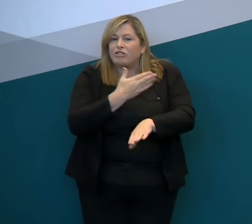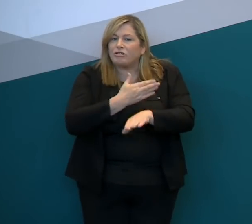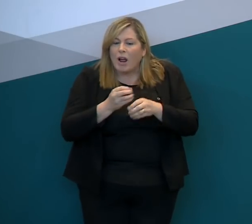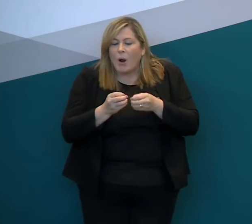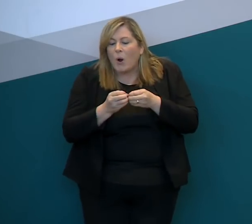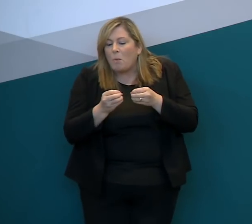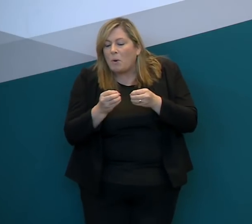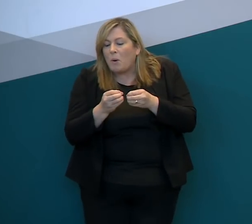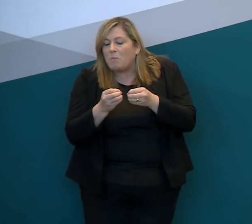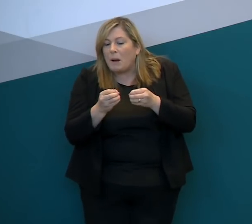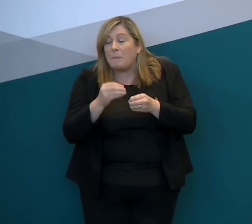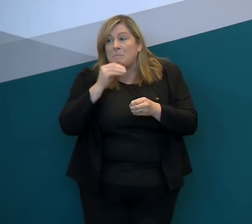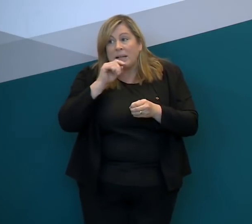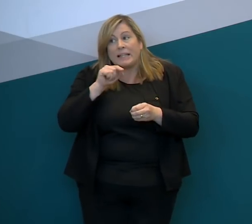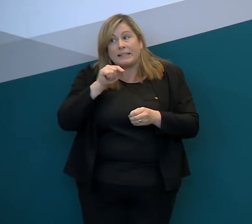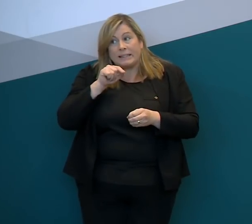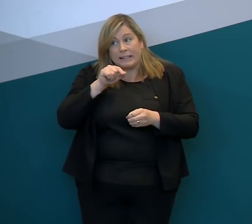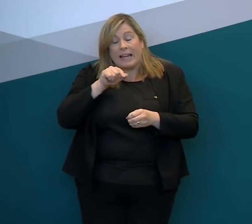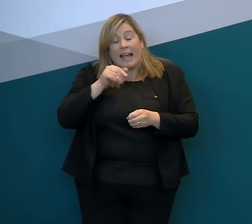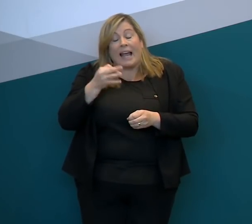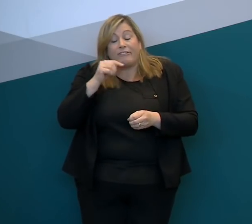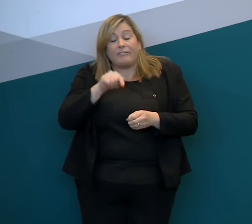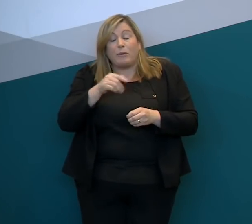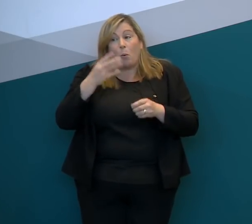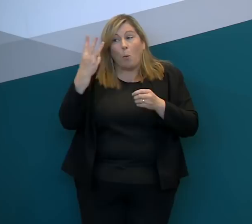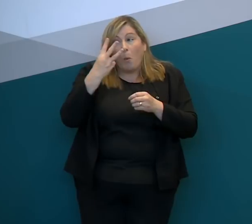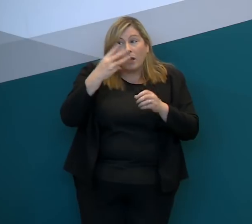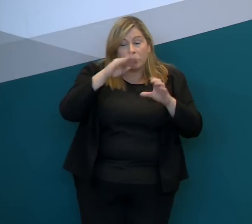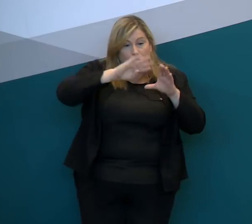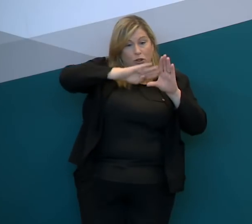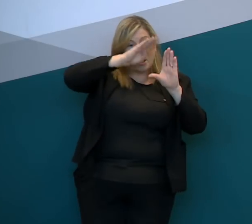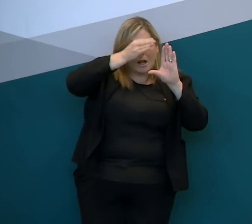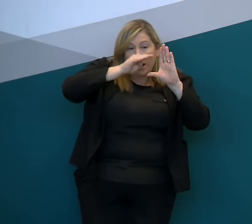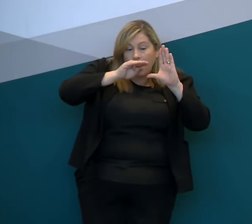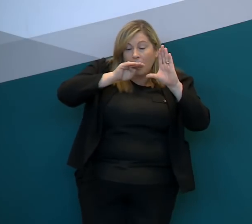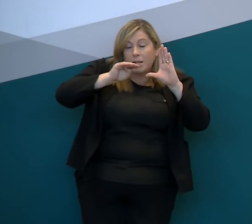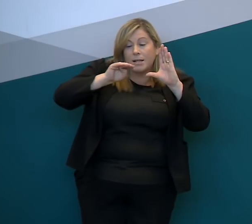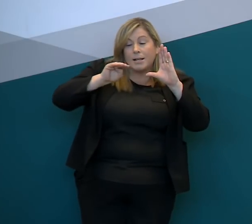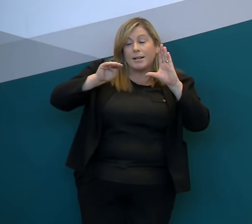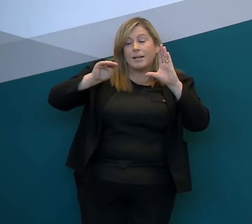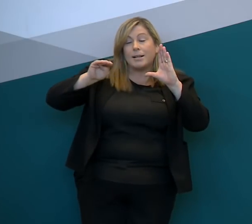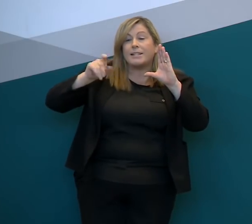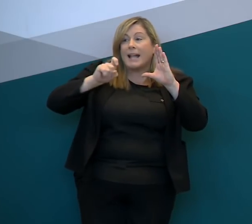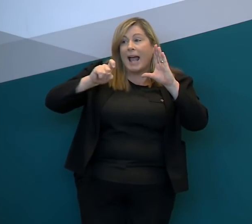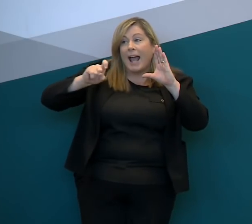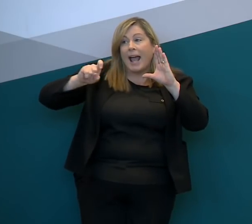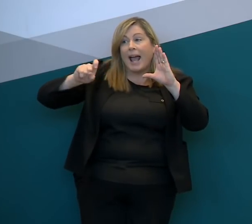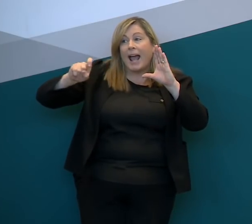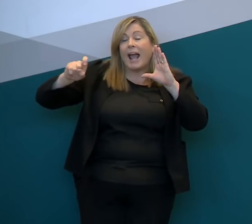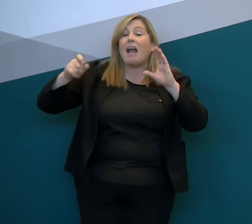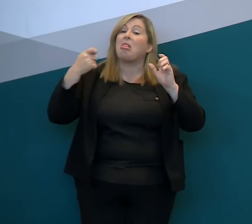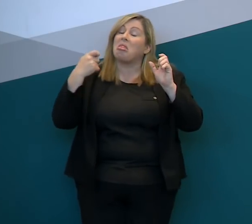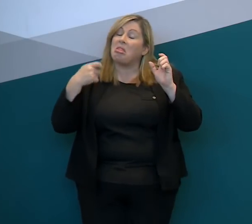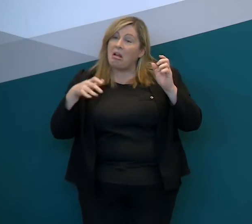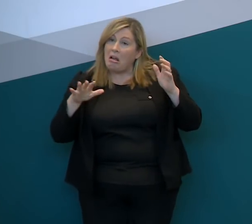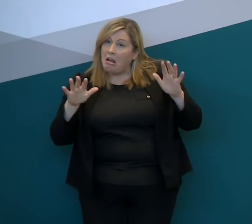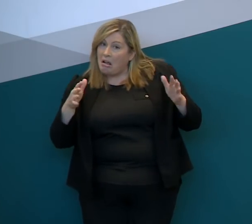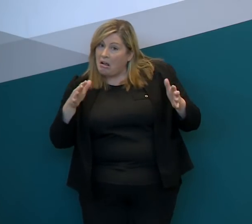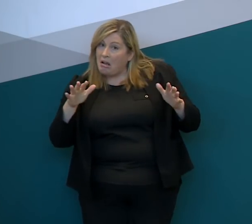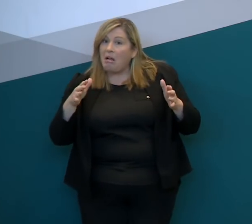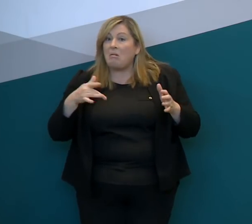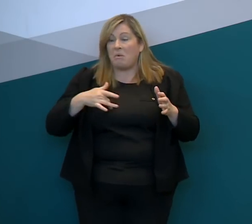disease transmission, if you like, is back at low levels, and that in relative terms, the risk of importation of infection becomes